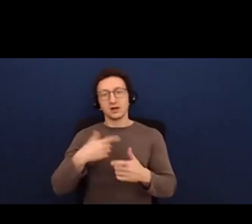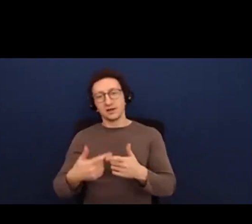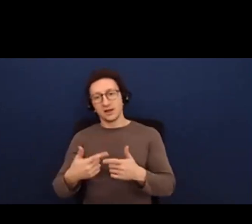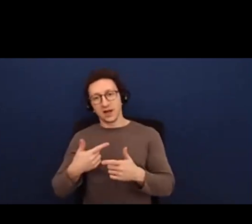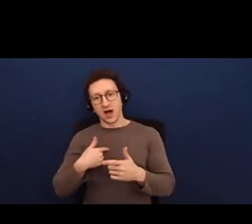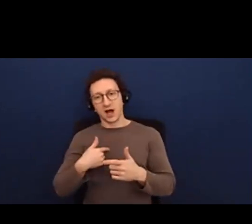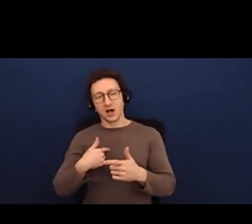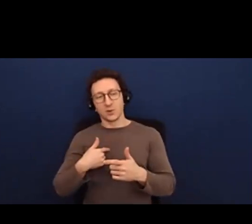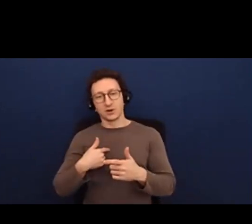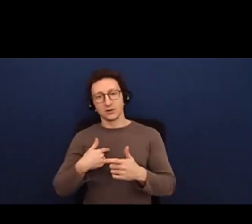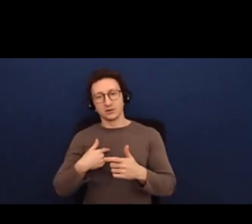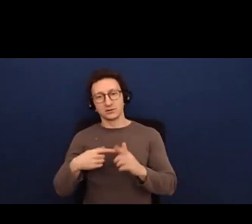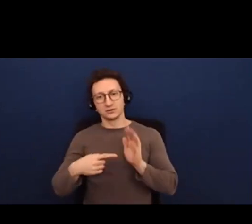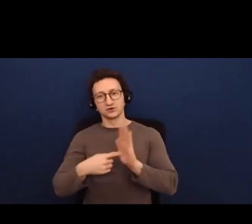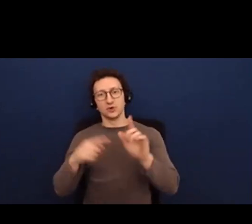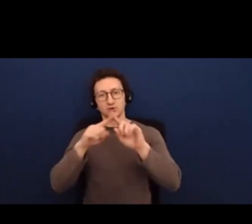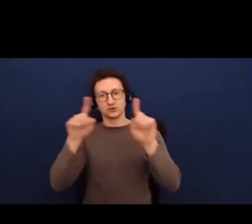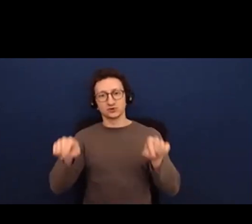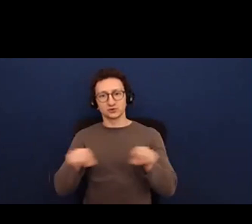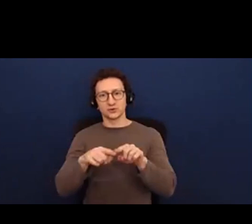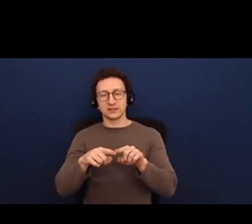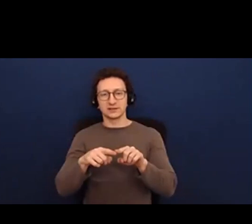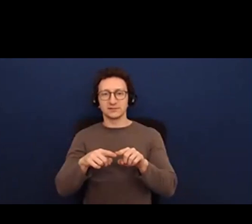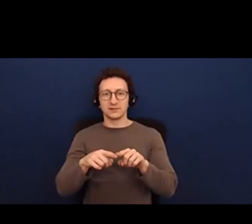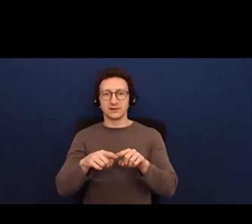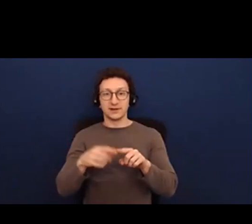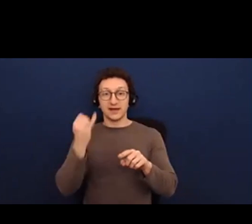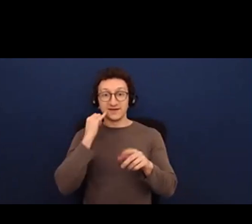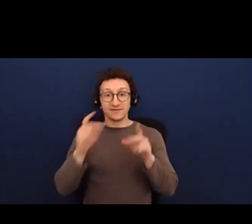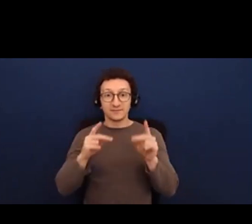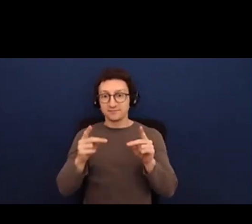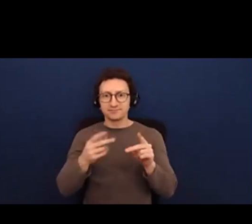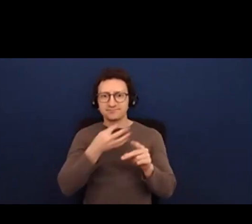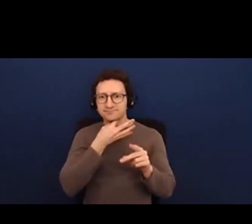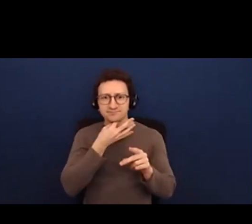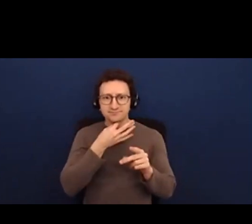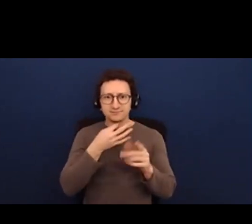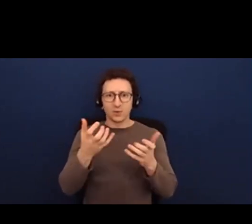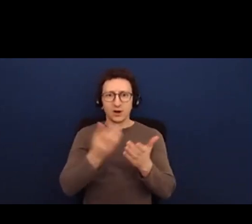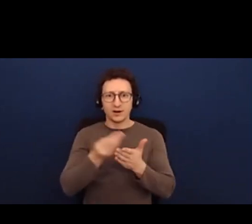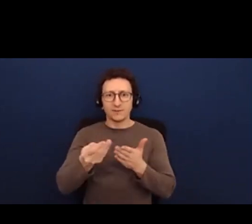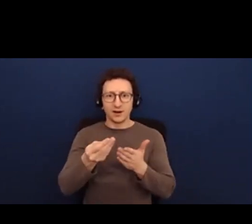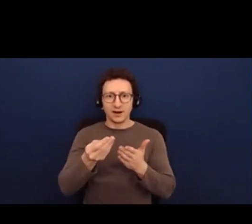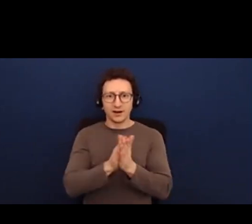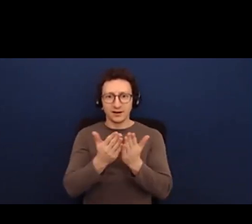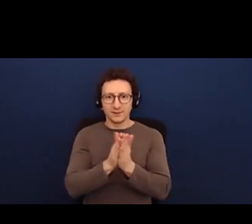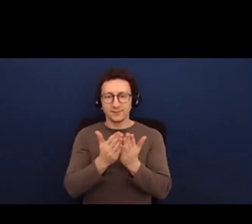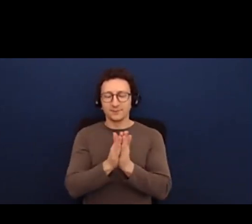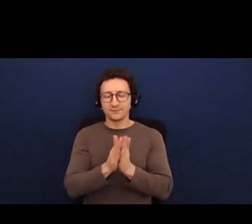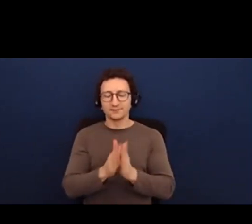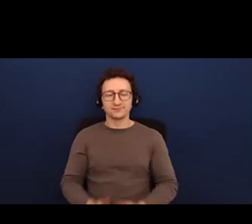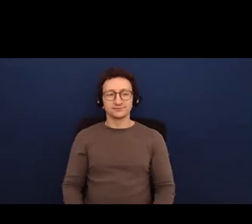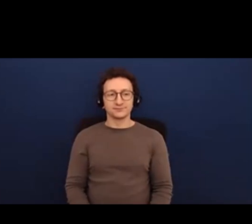share a screen with information for people who want to know how to purchase the volume. So the first